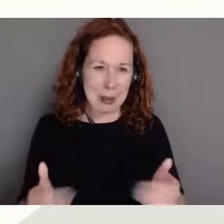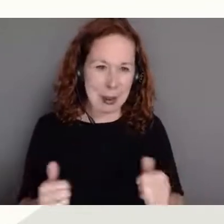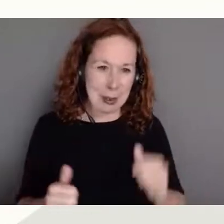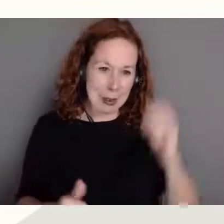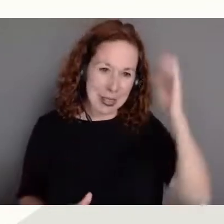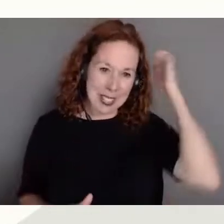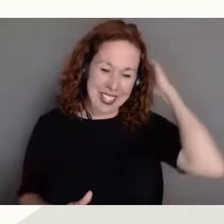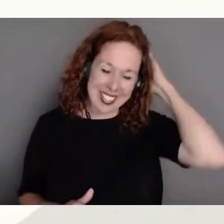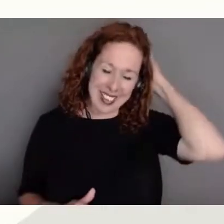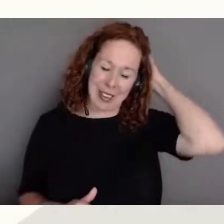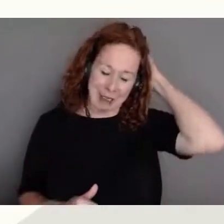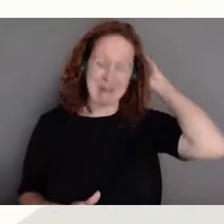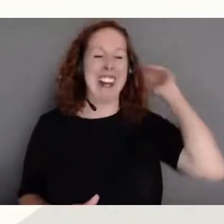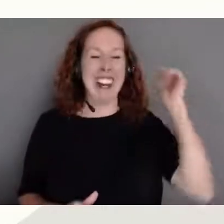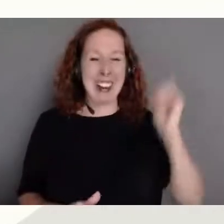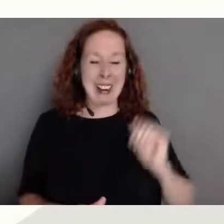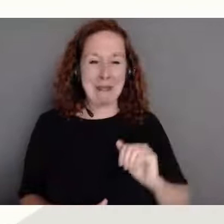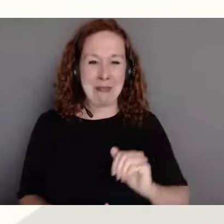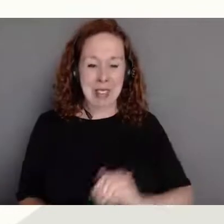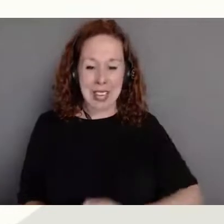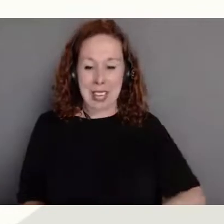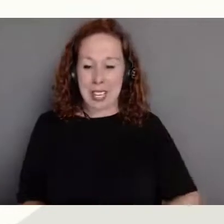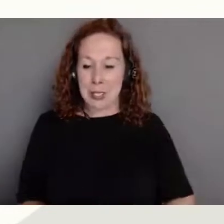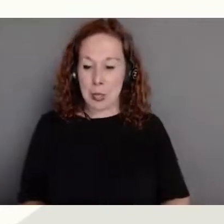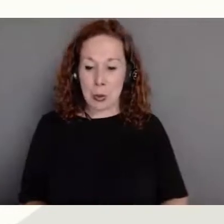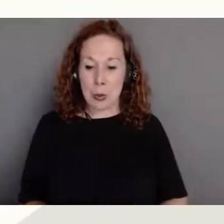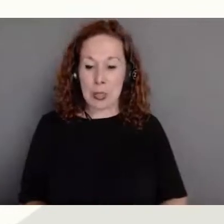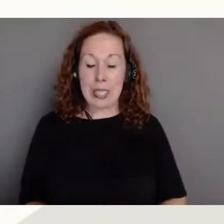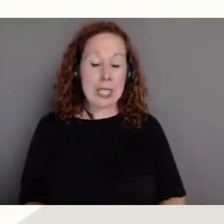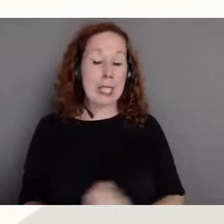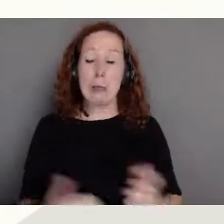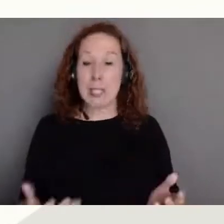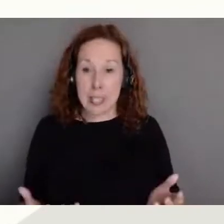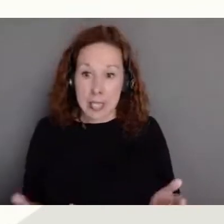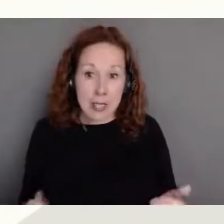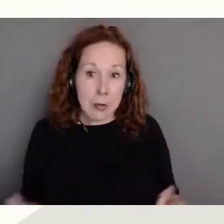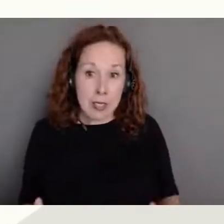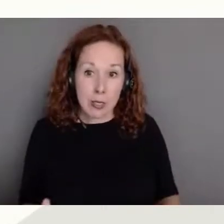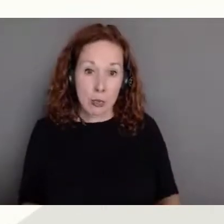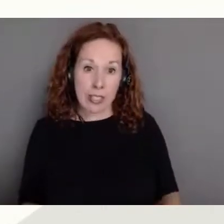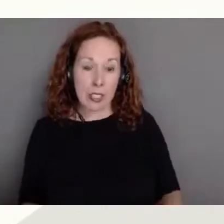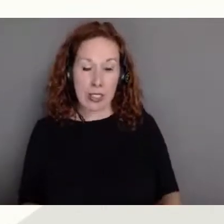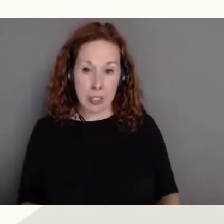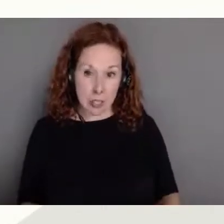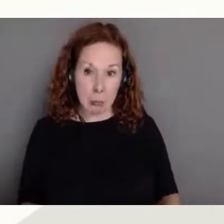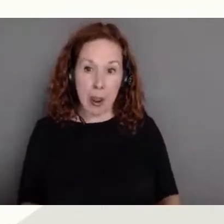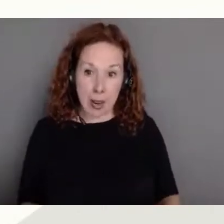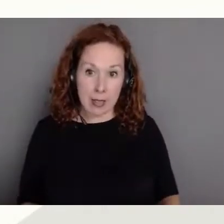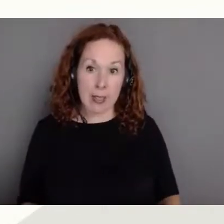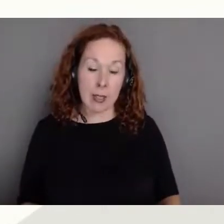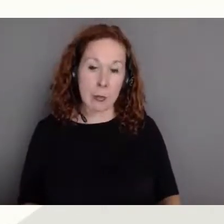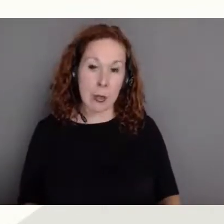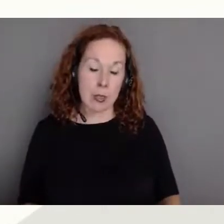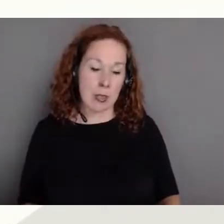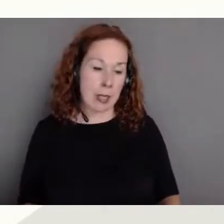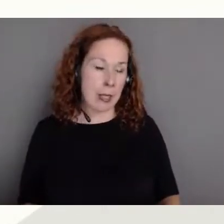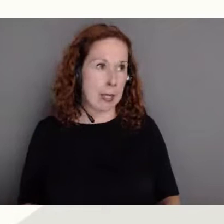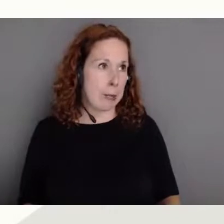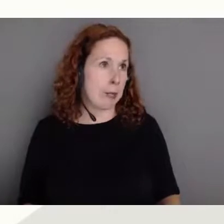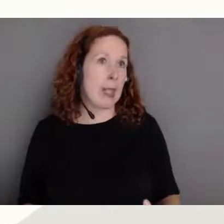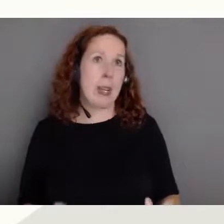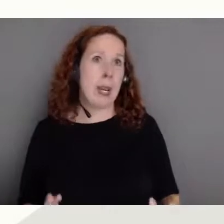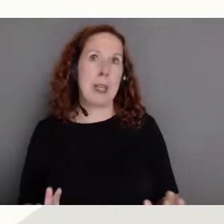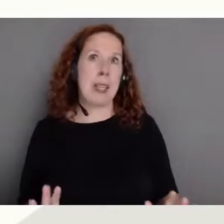as a It's cool. It's cool. just okay. um, so luckily in BC, there was new legislation passed about